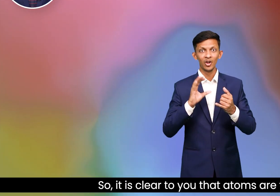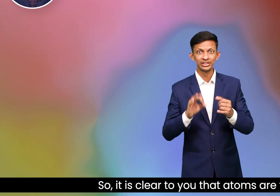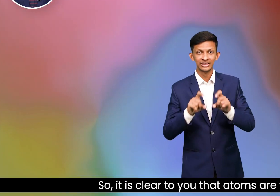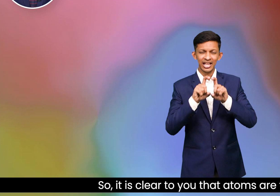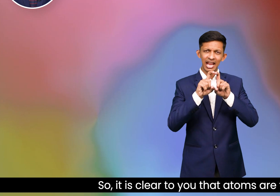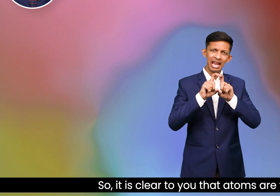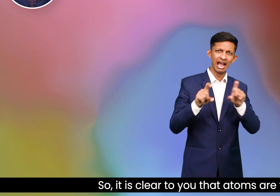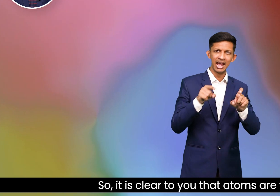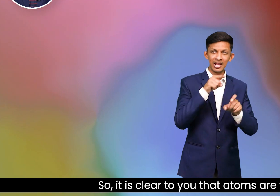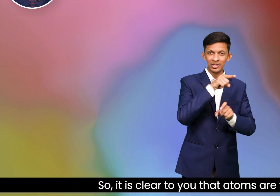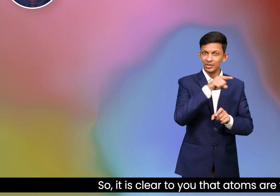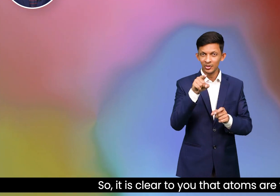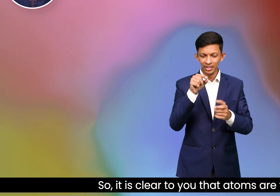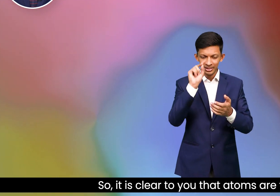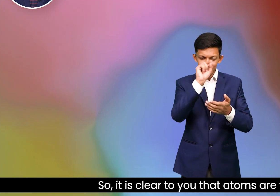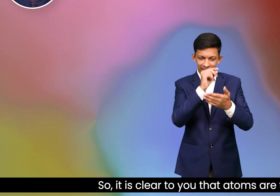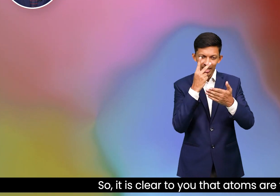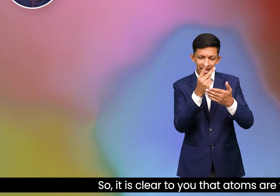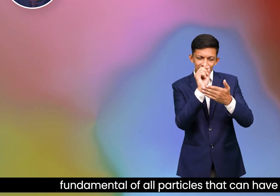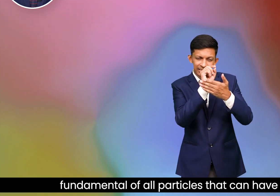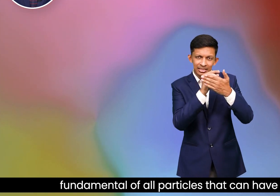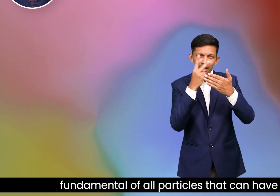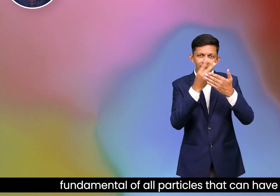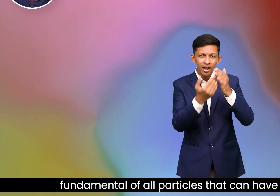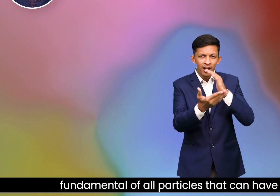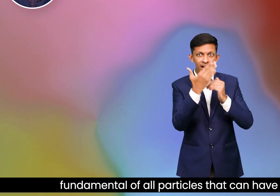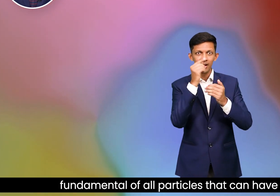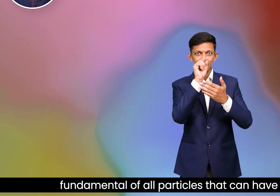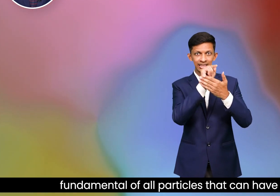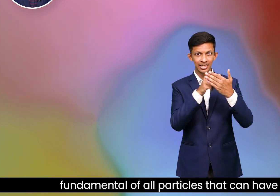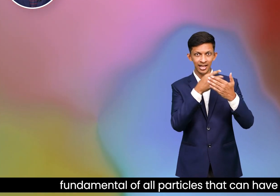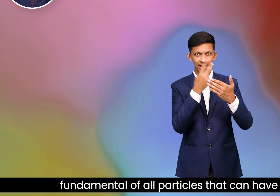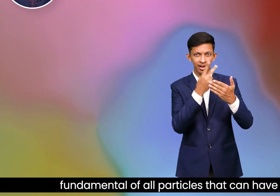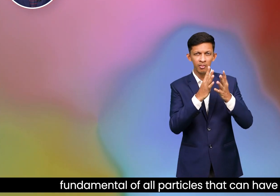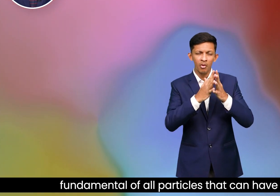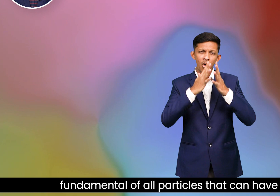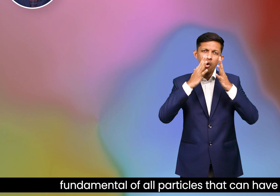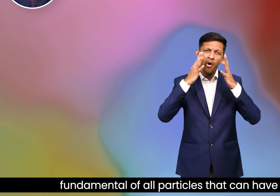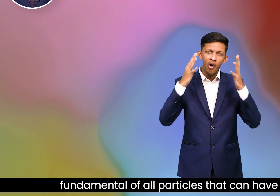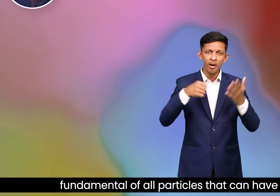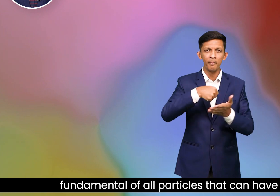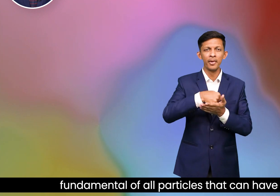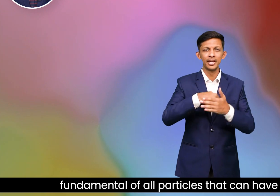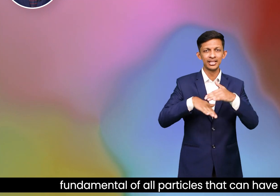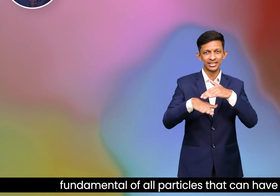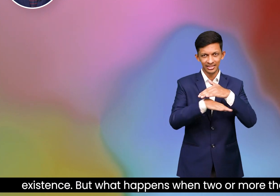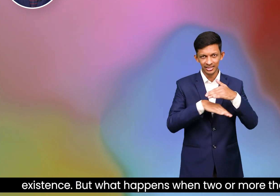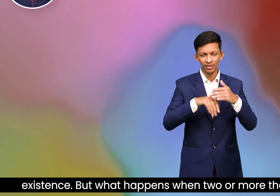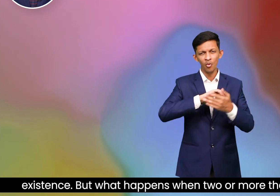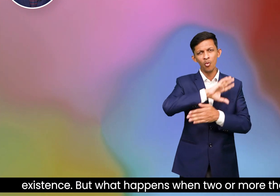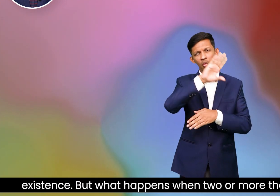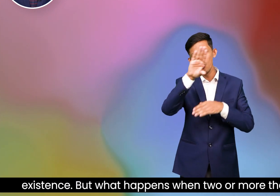So, it is clear to you that atoms are the most fundamental of all particles that can have an